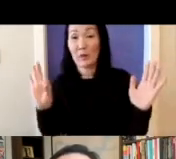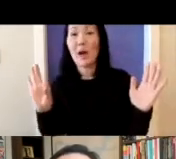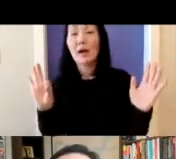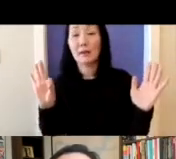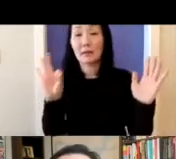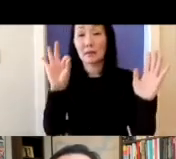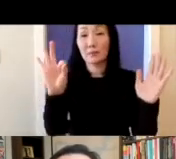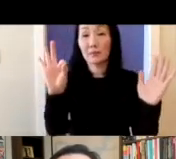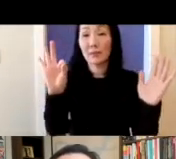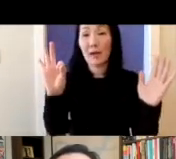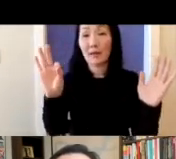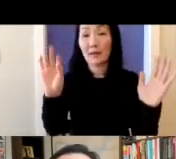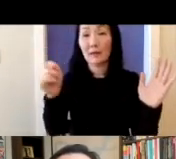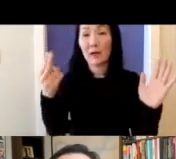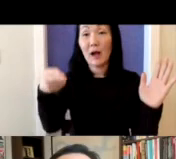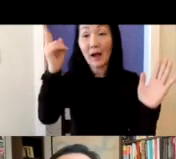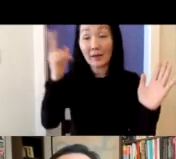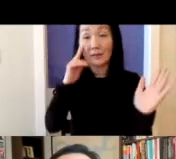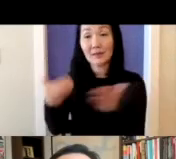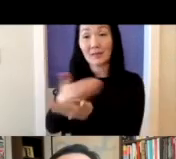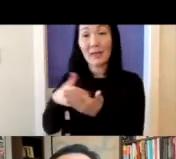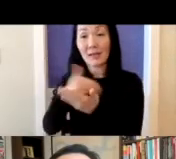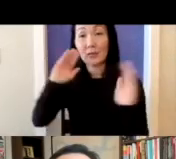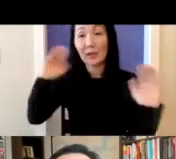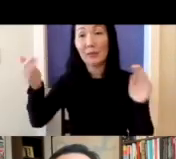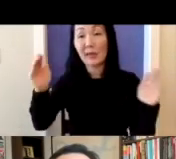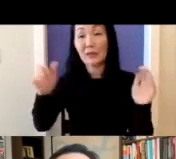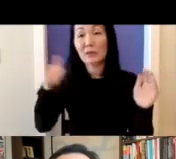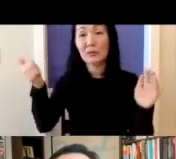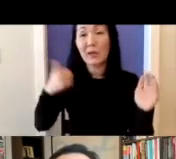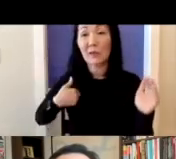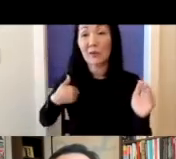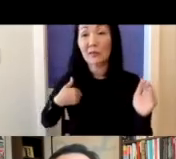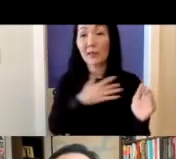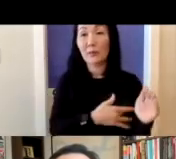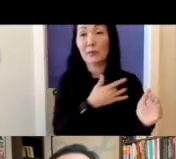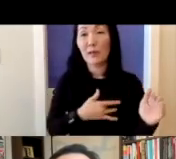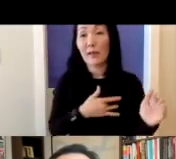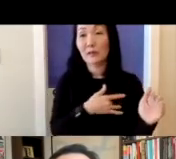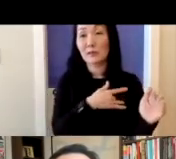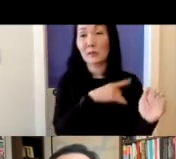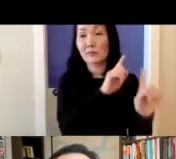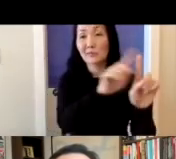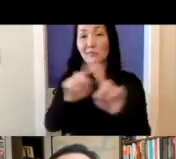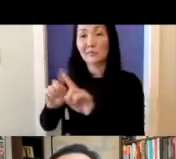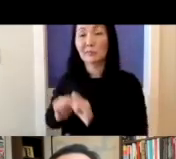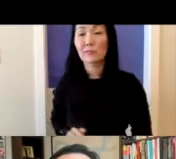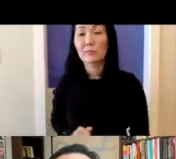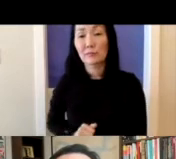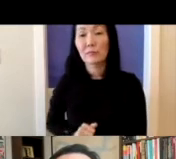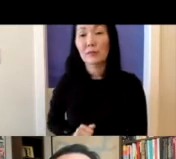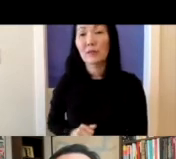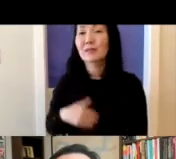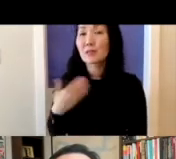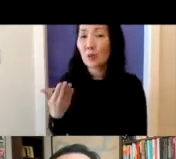the 9th highest incomes compared to really the rest of the country when it comes to income. So we're